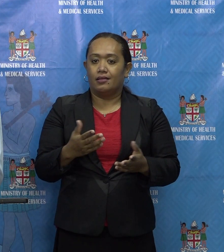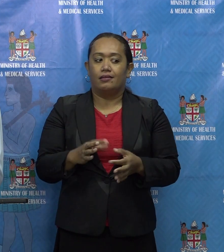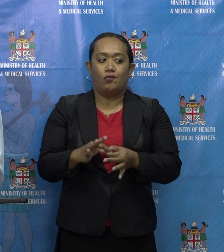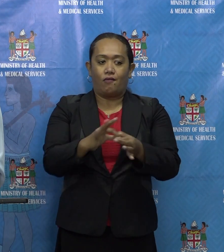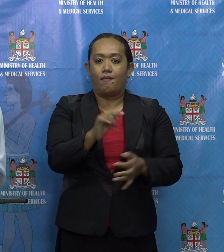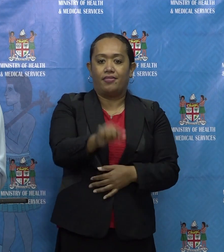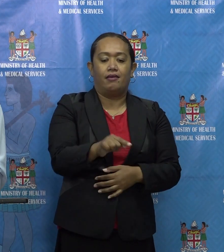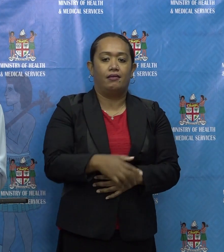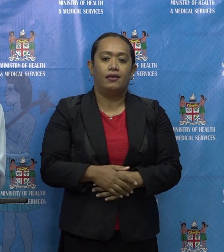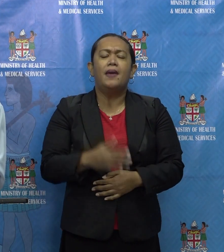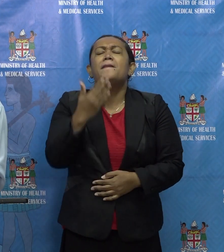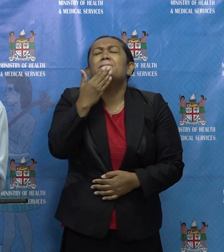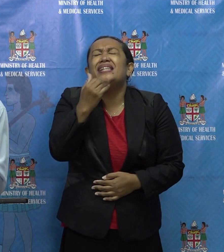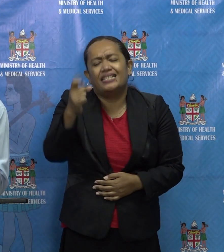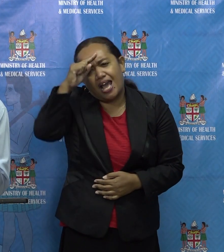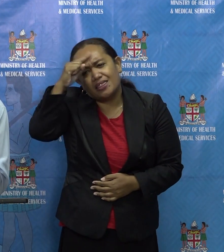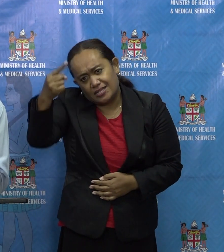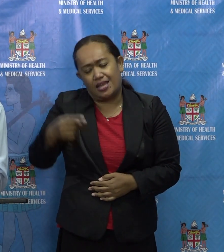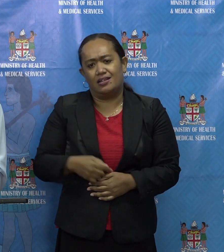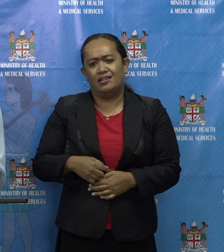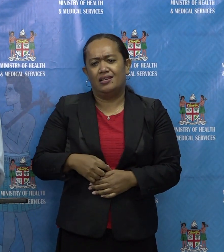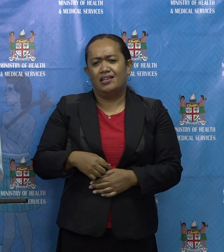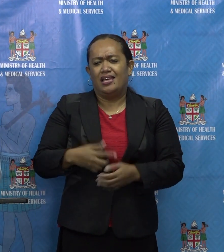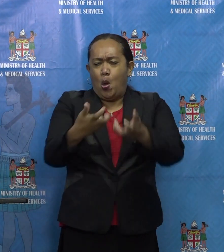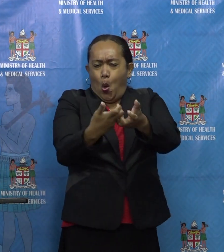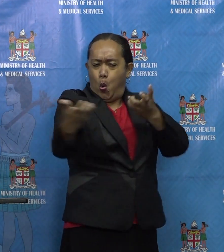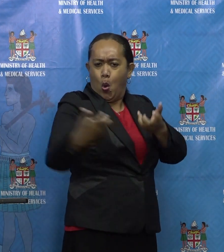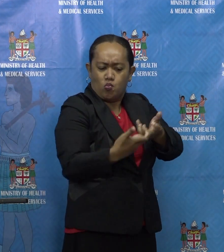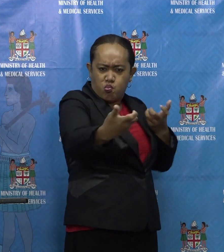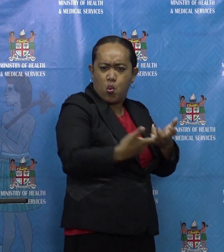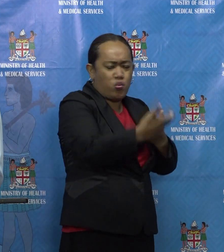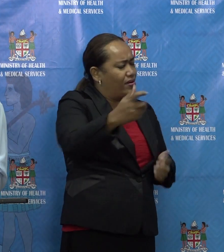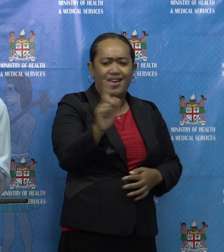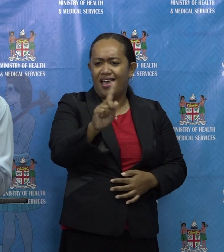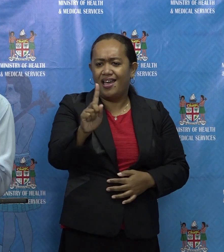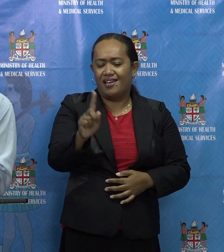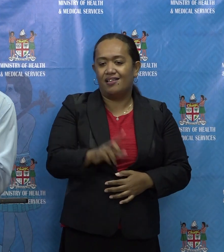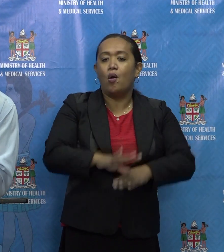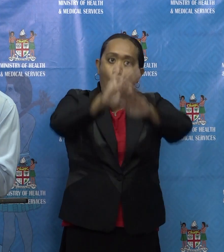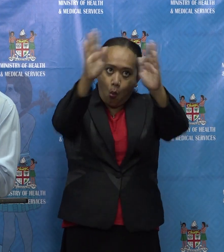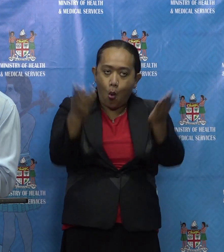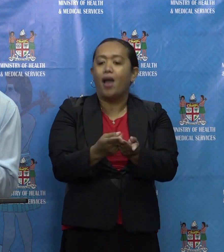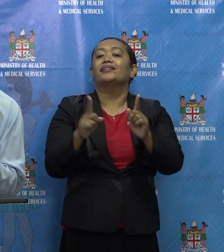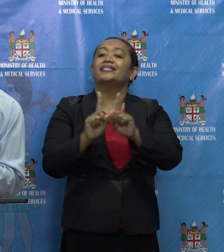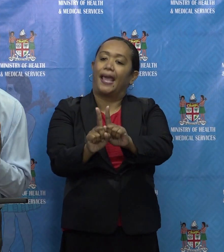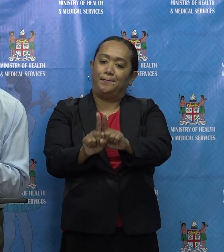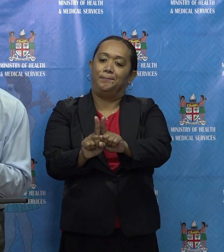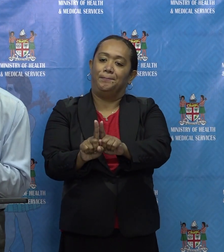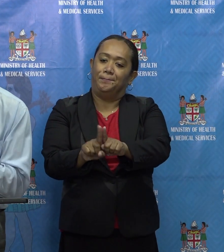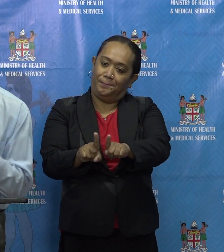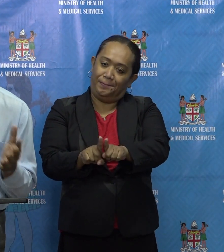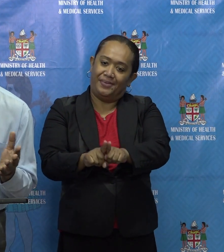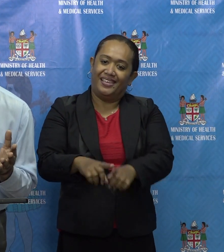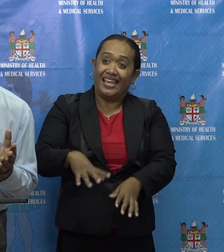But please understand, this is no different from what everywhere else in the world has done. And I've mentioned to you how much